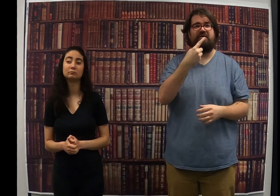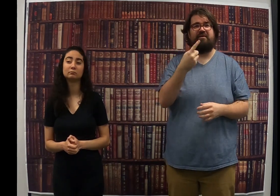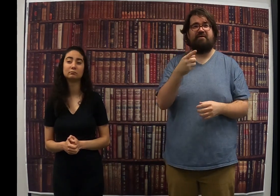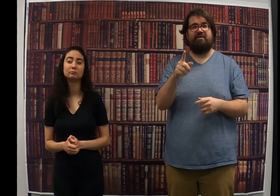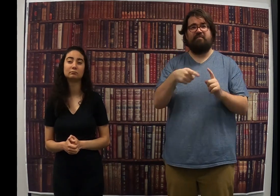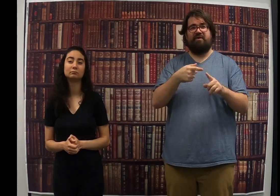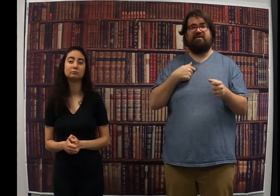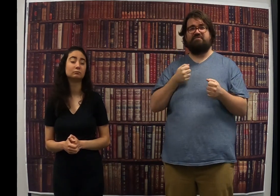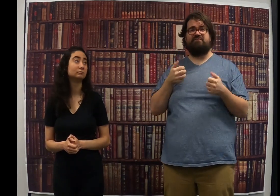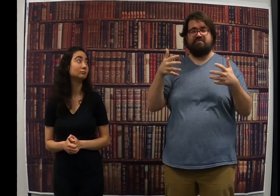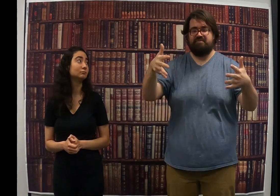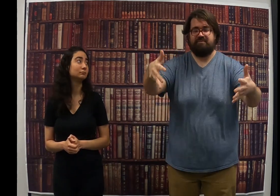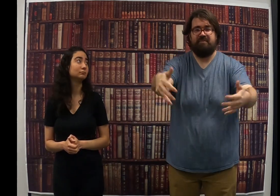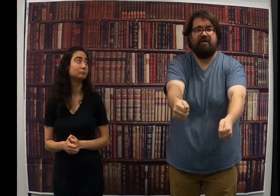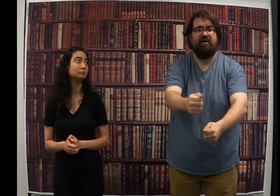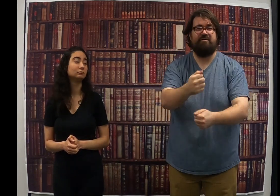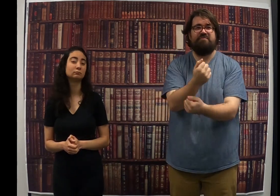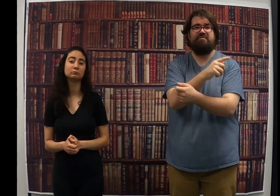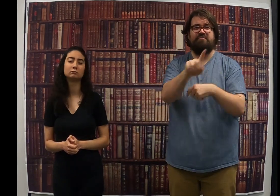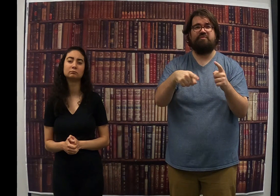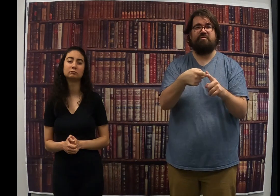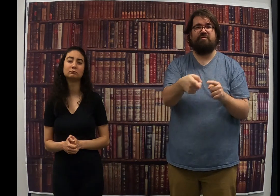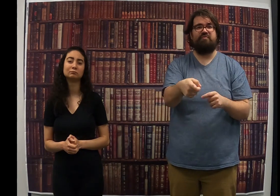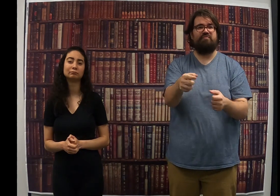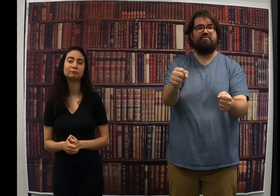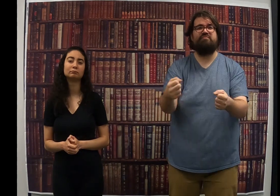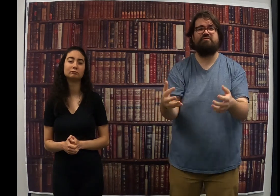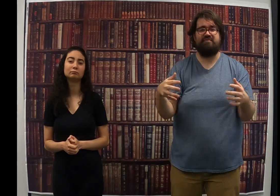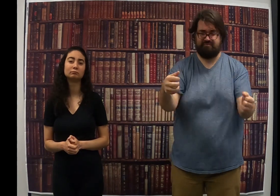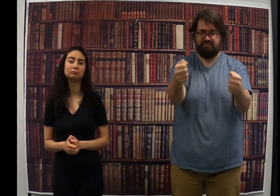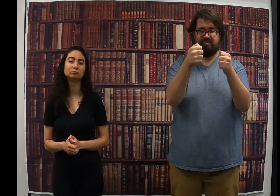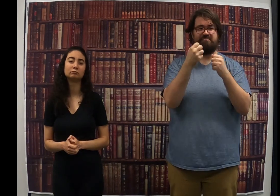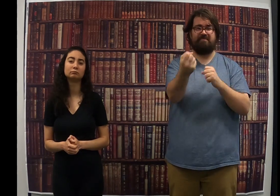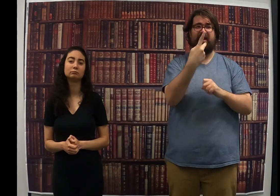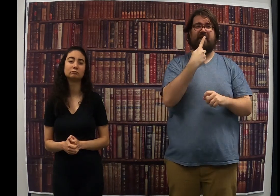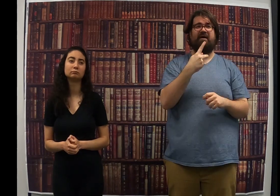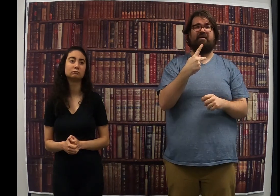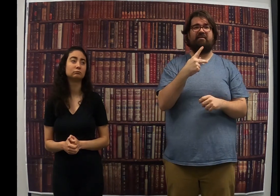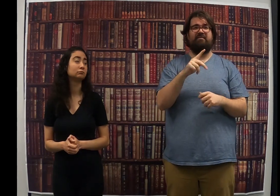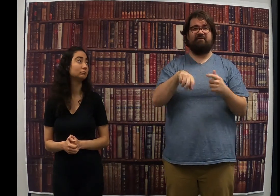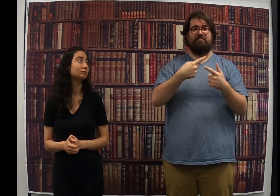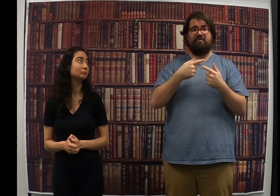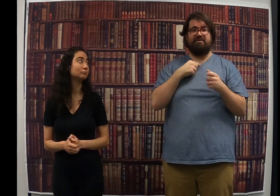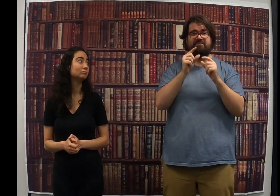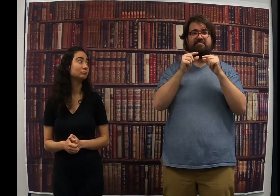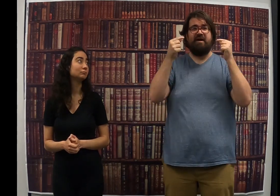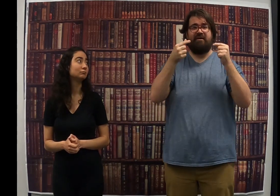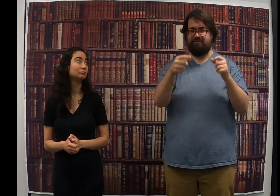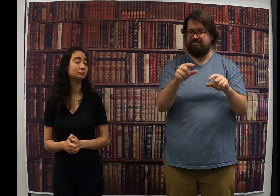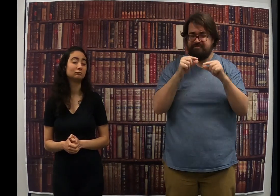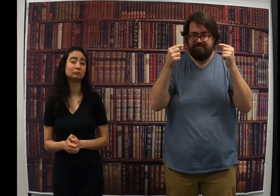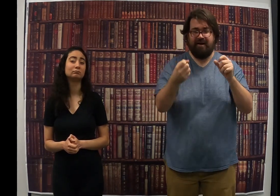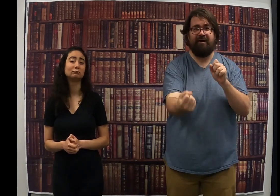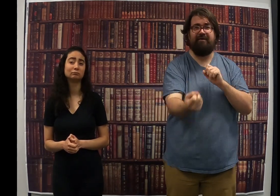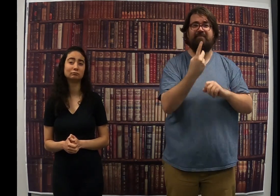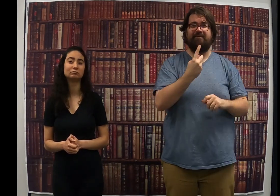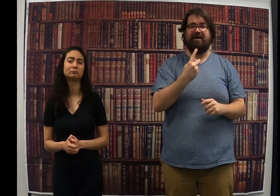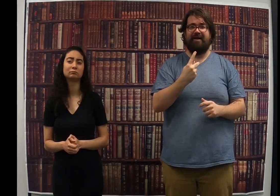friendly look, and when I stretch out my arms to you, you reach out yours. When I smile, you